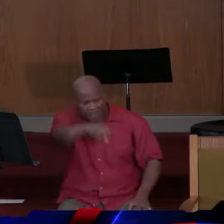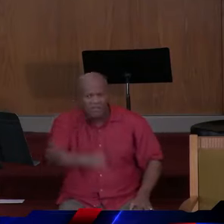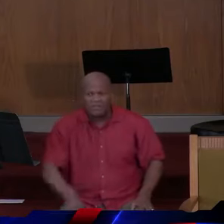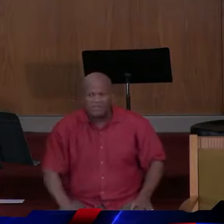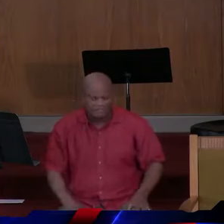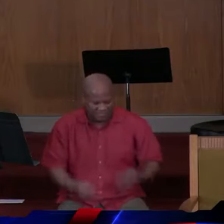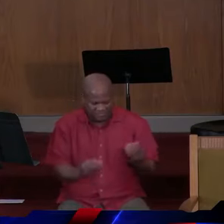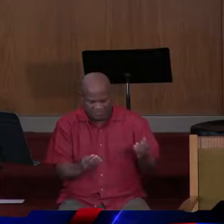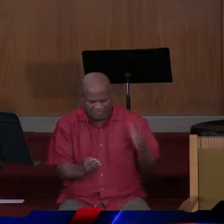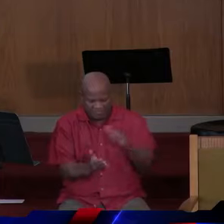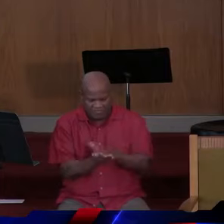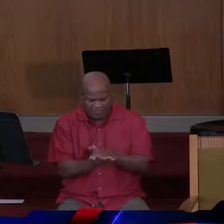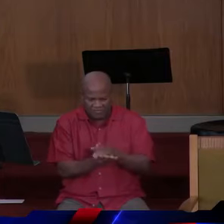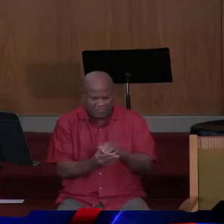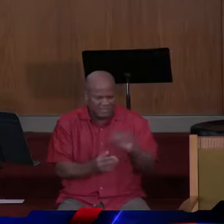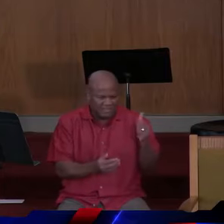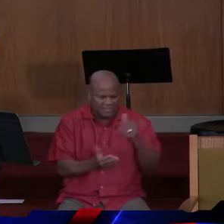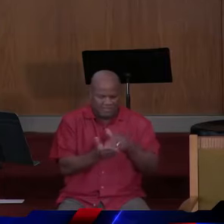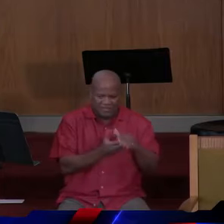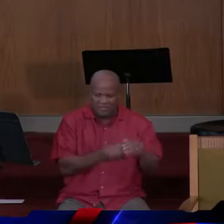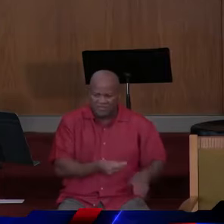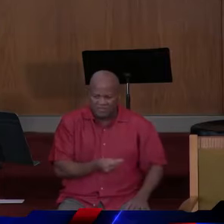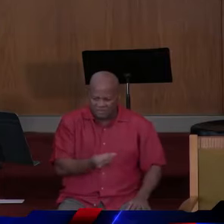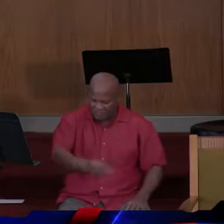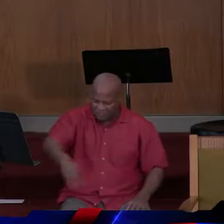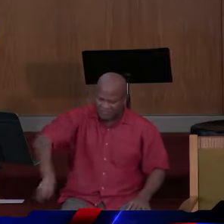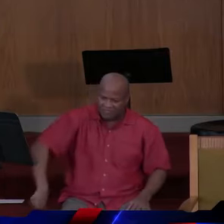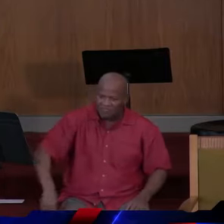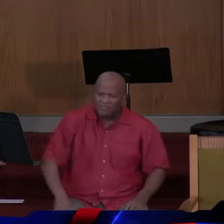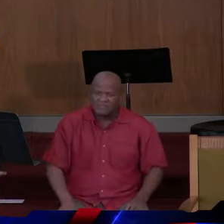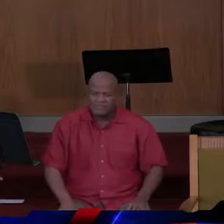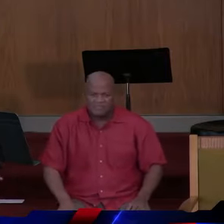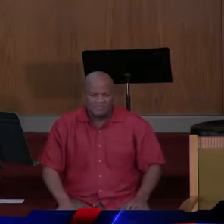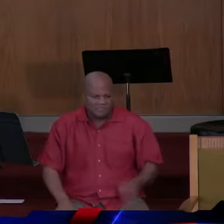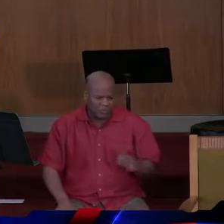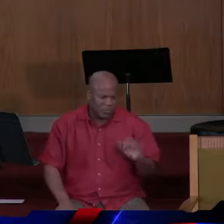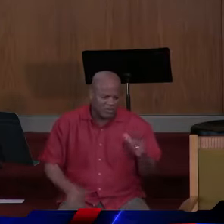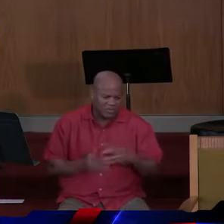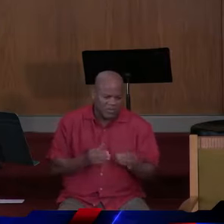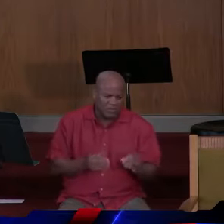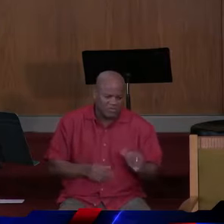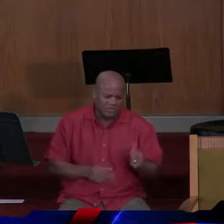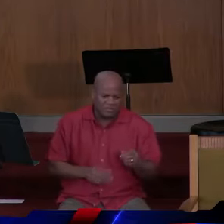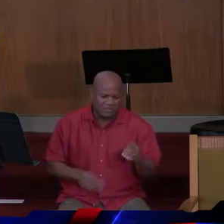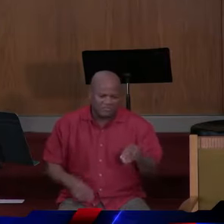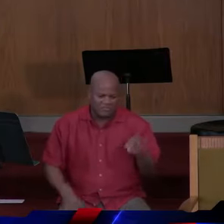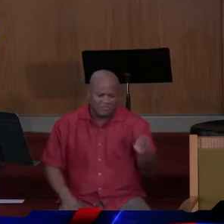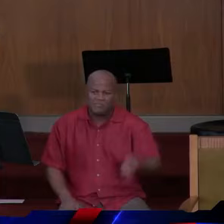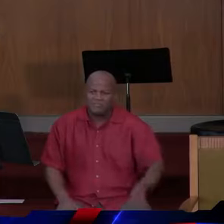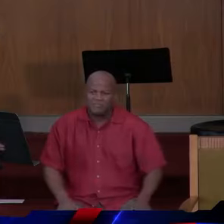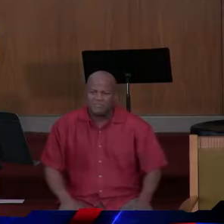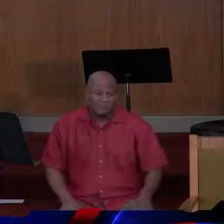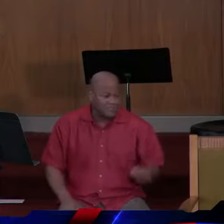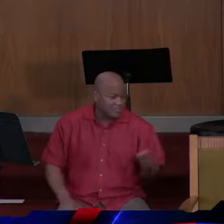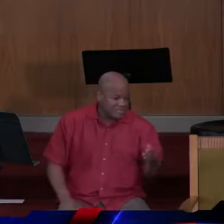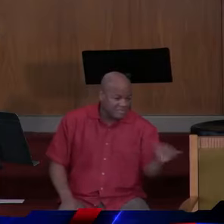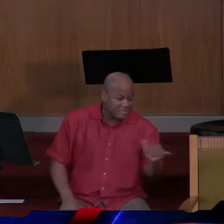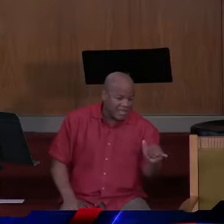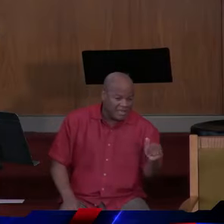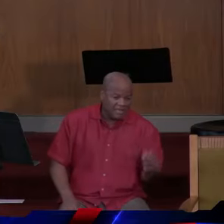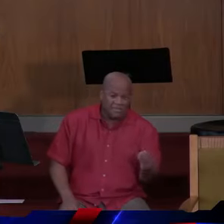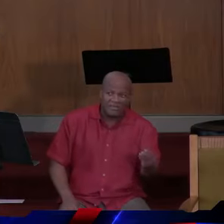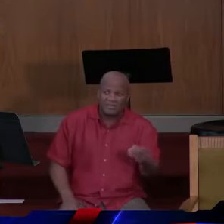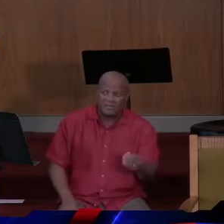He closes the briefcase of $10 million, puts it aside, puts up a $100 bill. He offers her the same